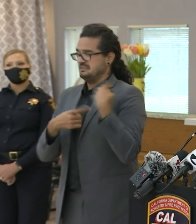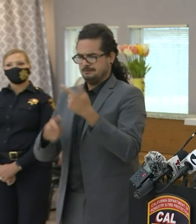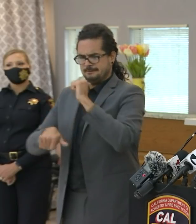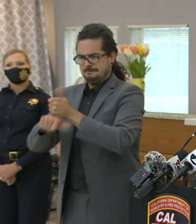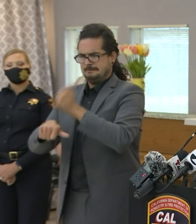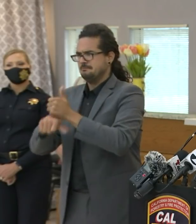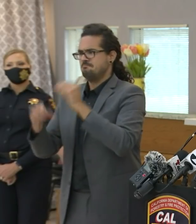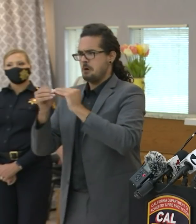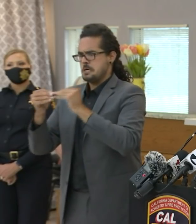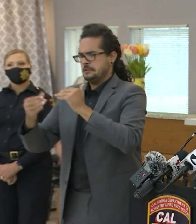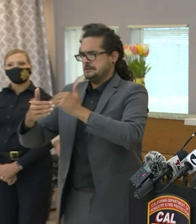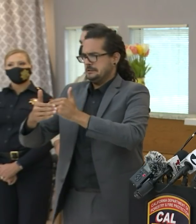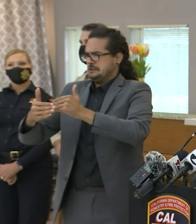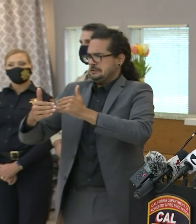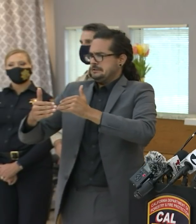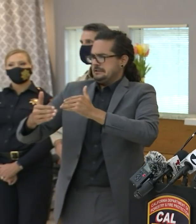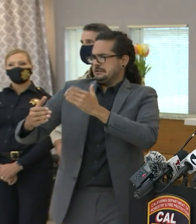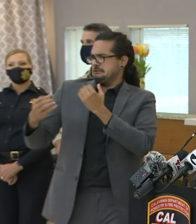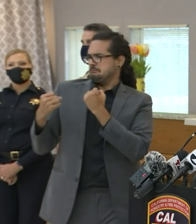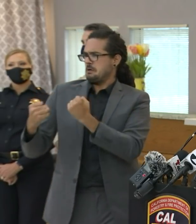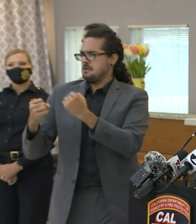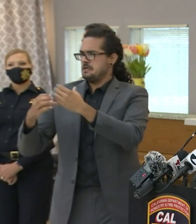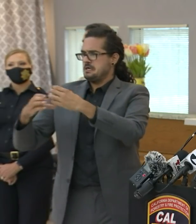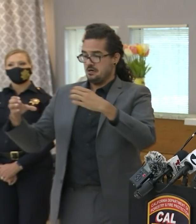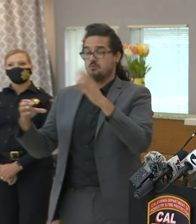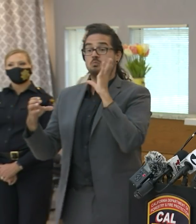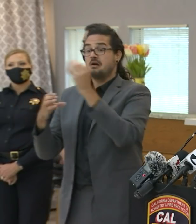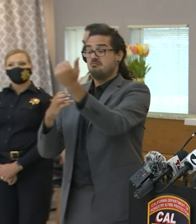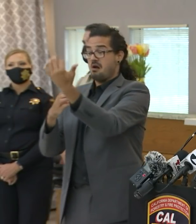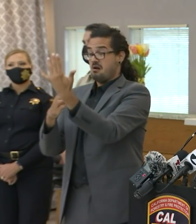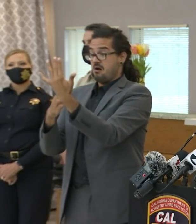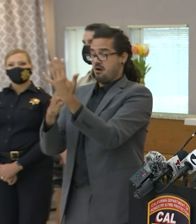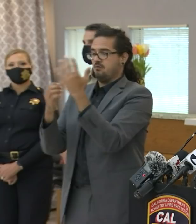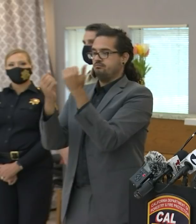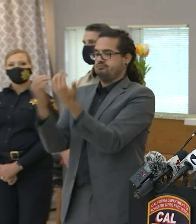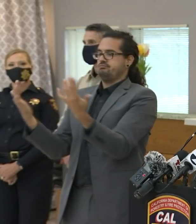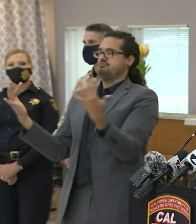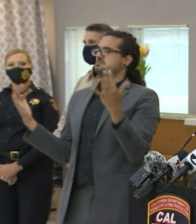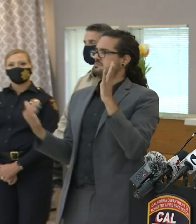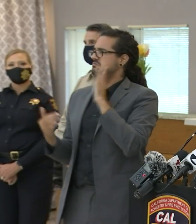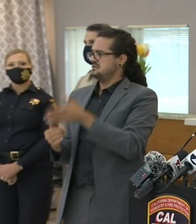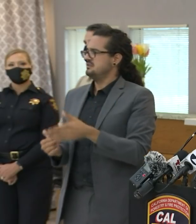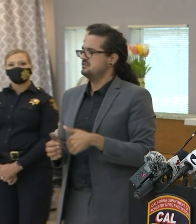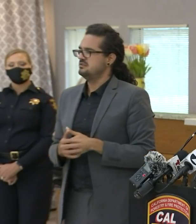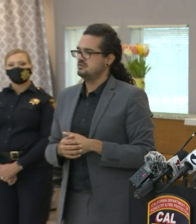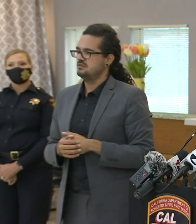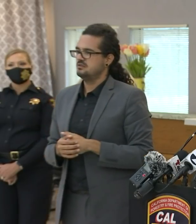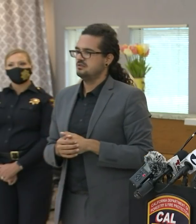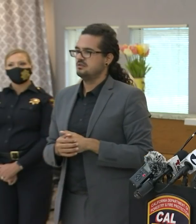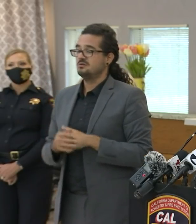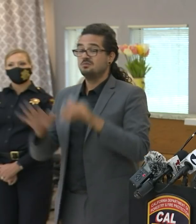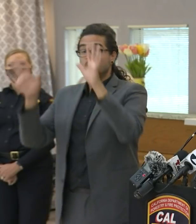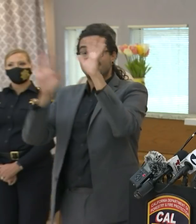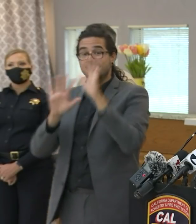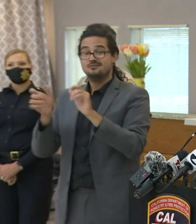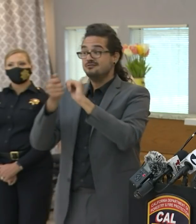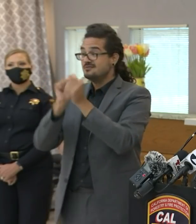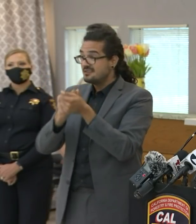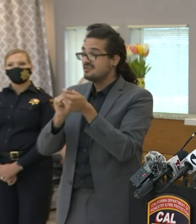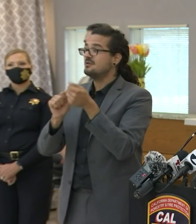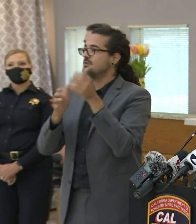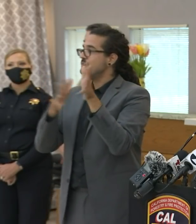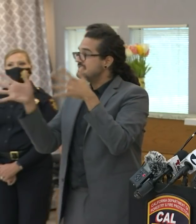occur. Also, we are also making plans in the fact that with the changes in the weather, that wind is going to shift from what we've been